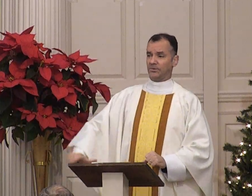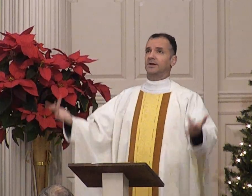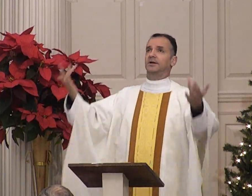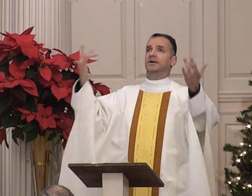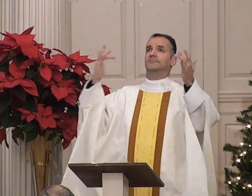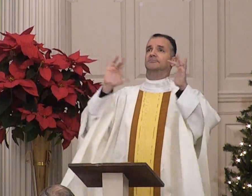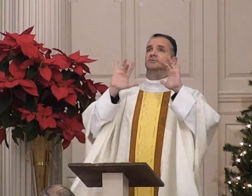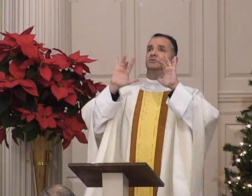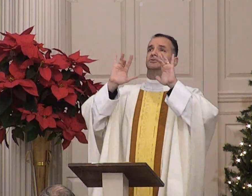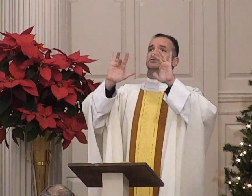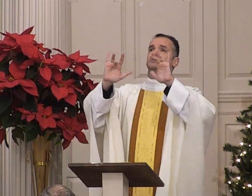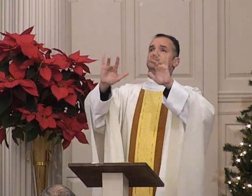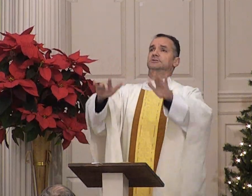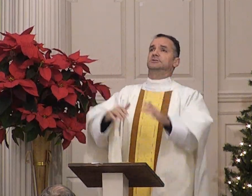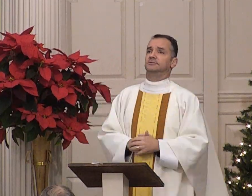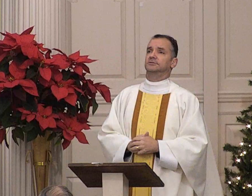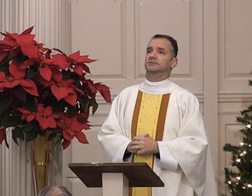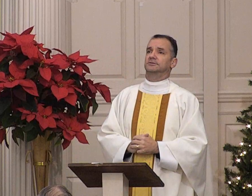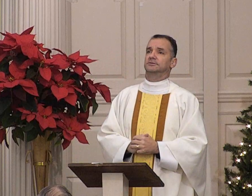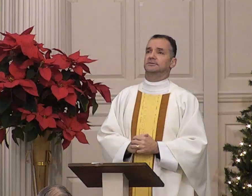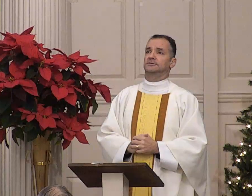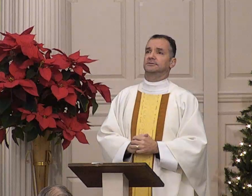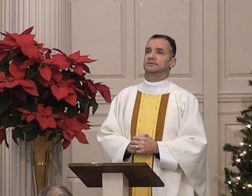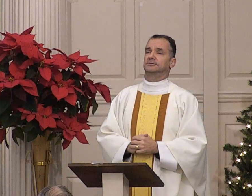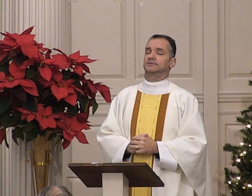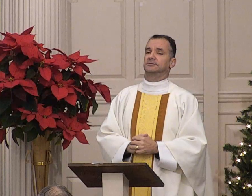Lord, have mercy.